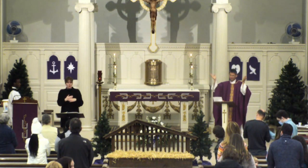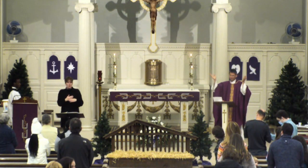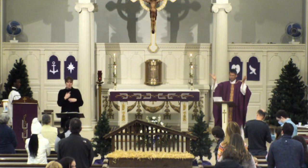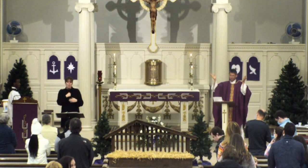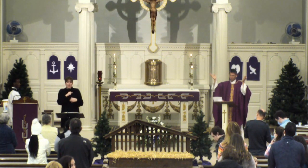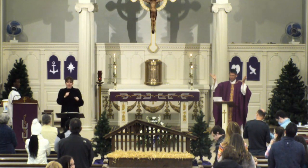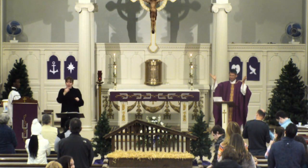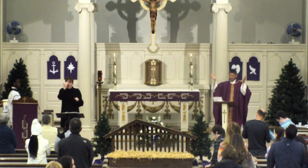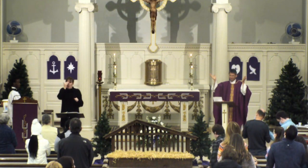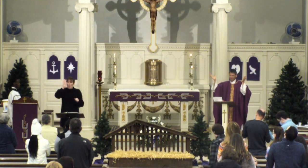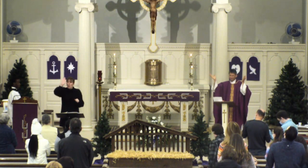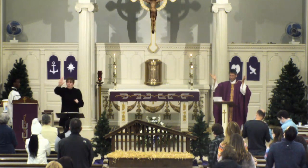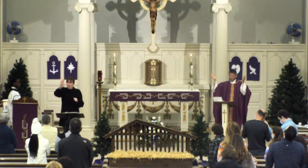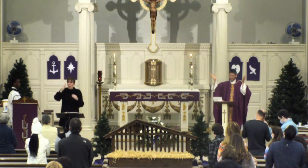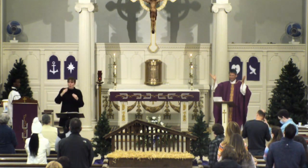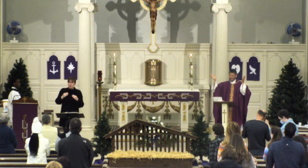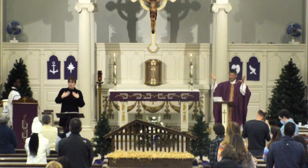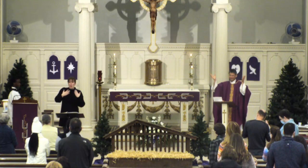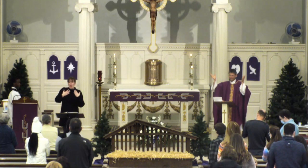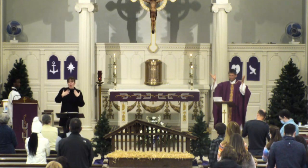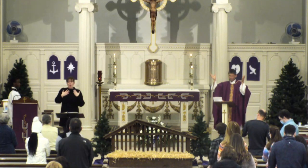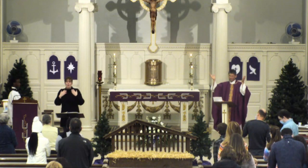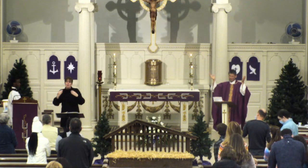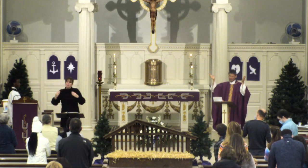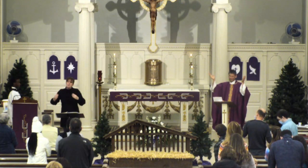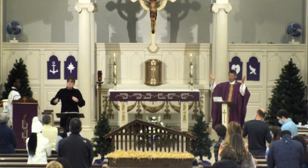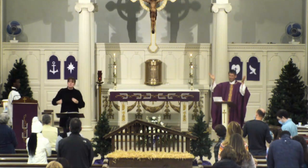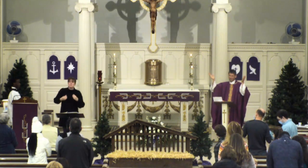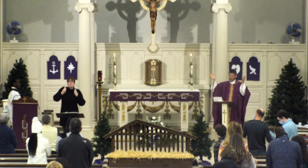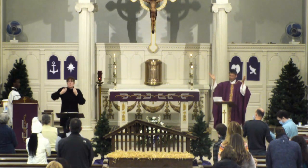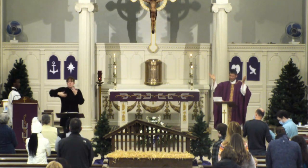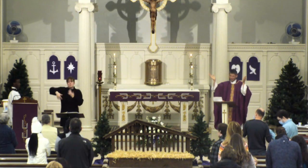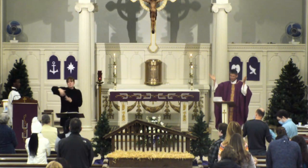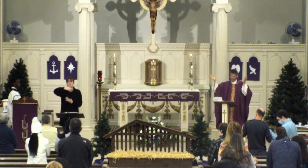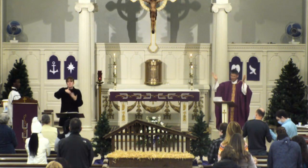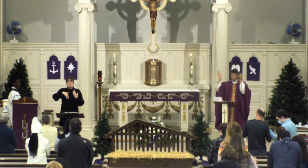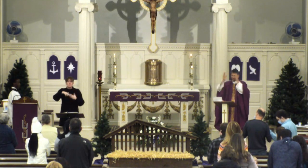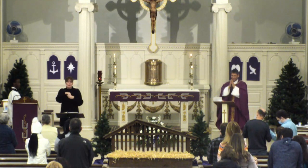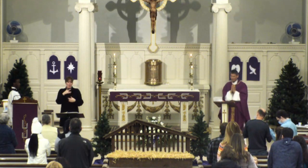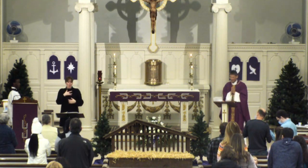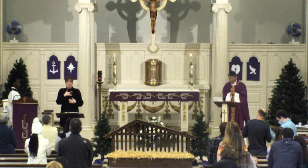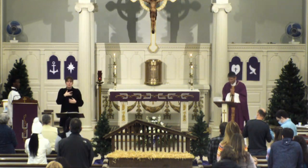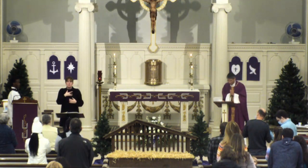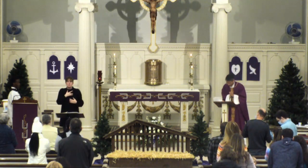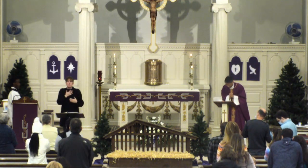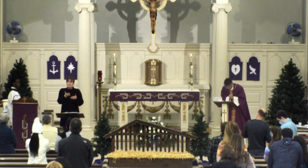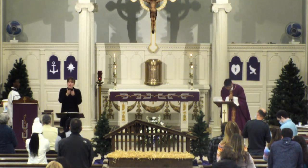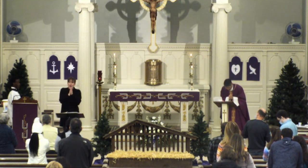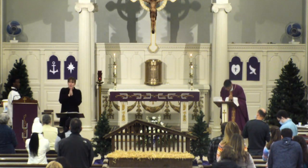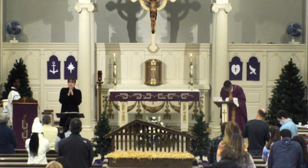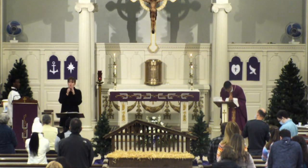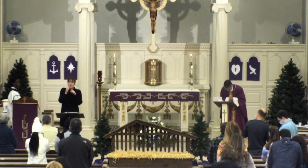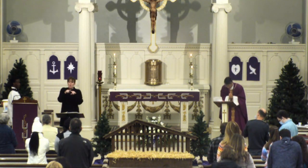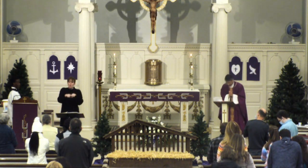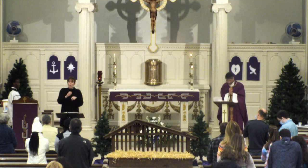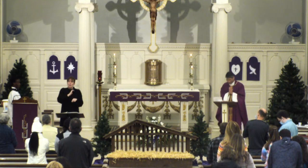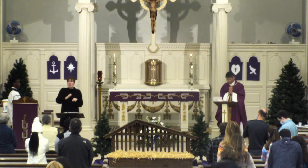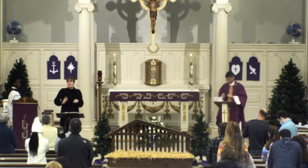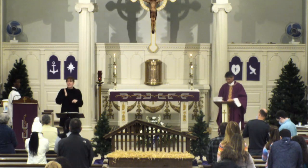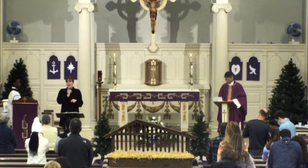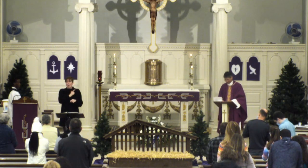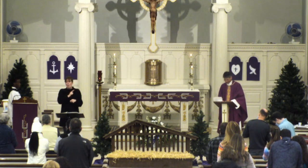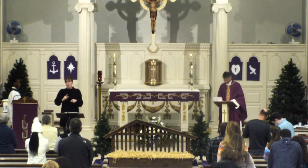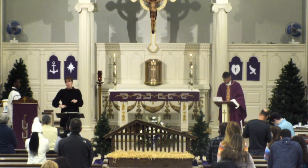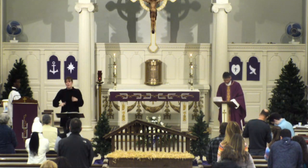know your joy flowing and growing in our hearts. This we ask through Christ our